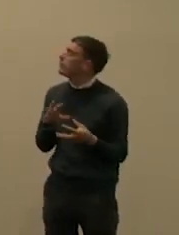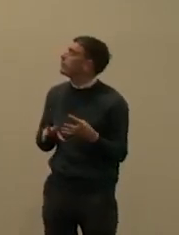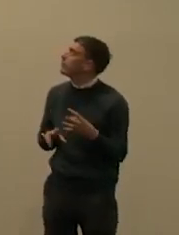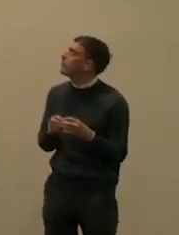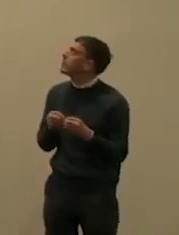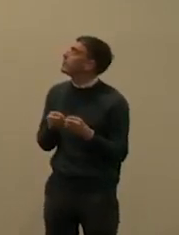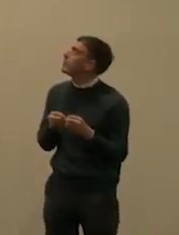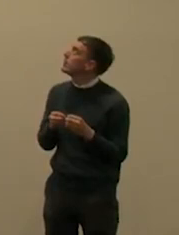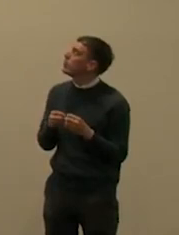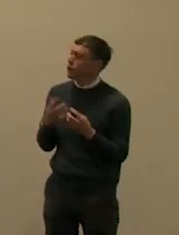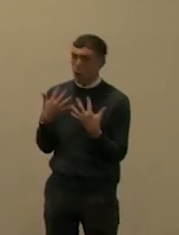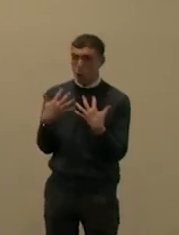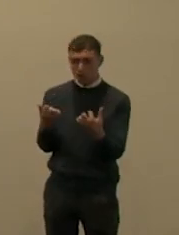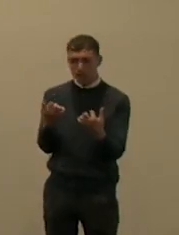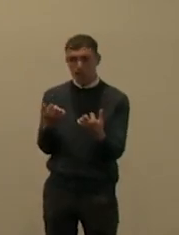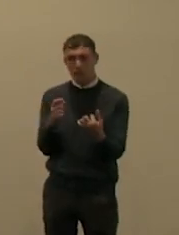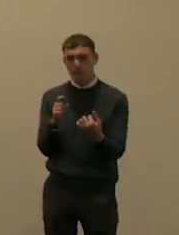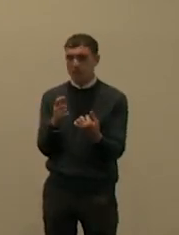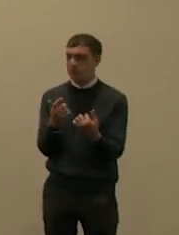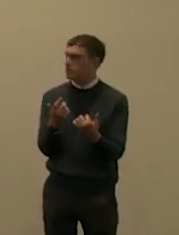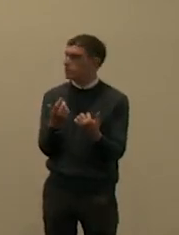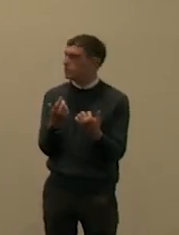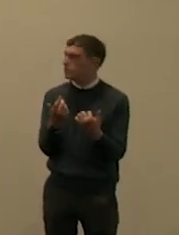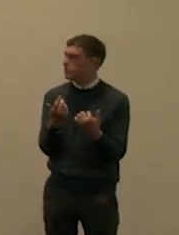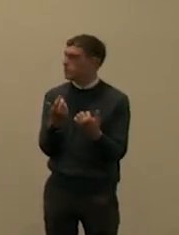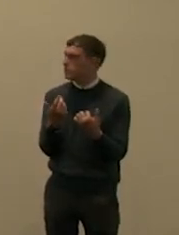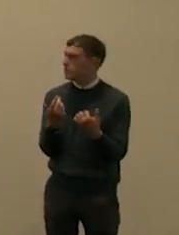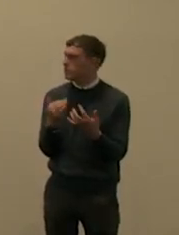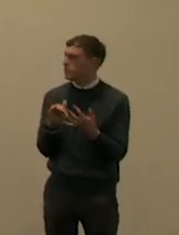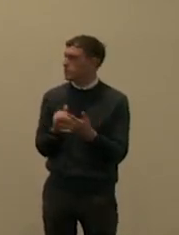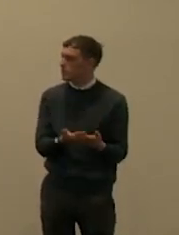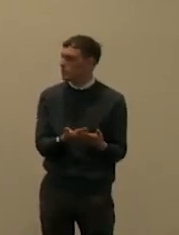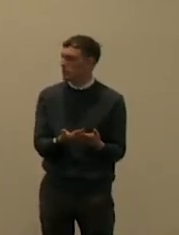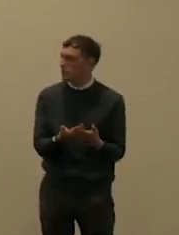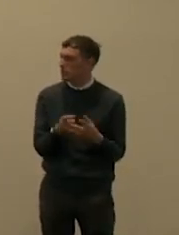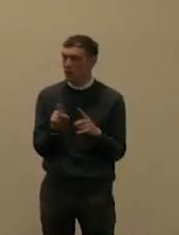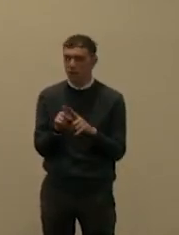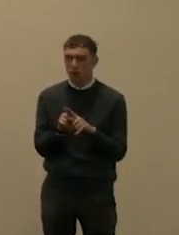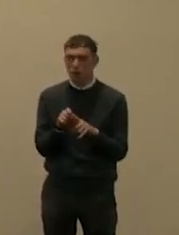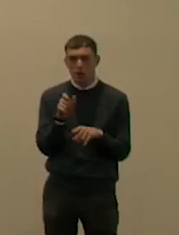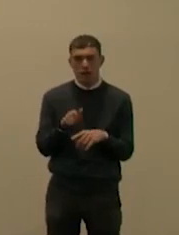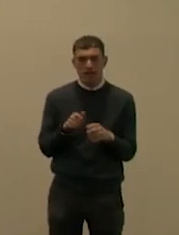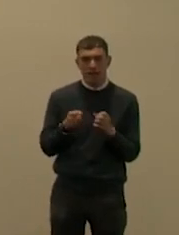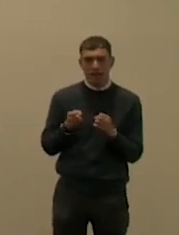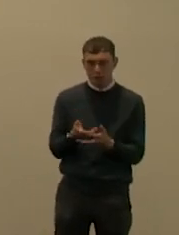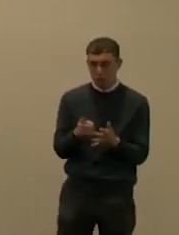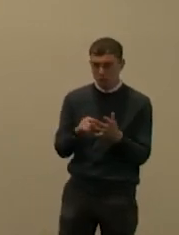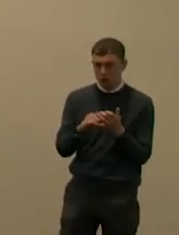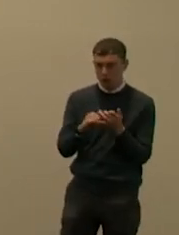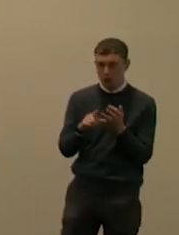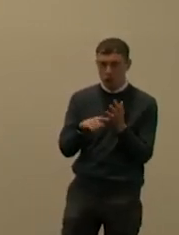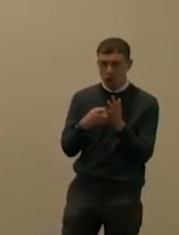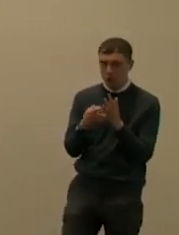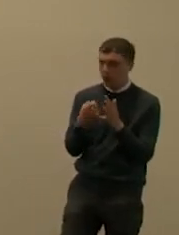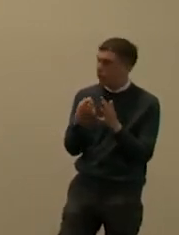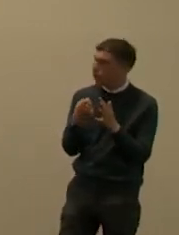configure your audience. In this case, this is the service principal, the issuer, and the Azure Active Directory tenant where you